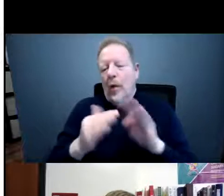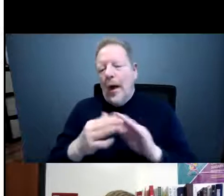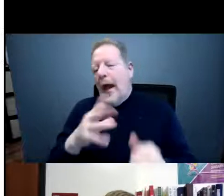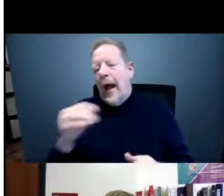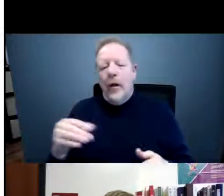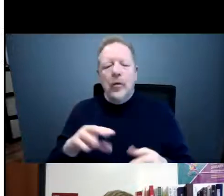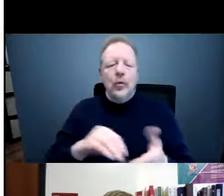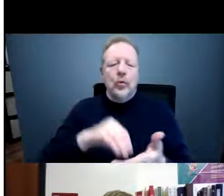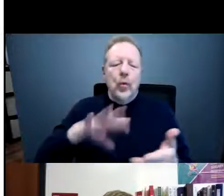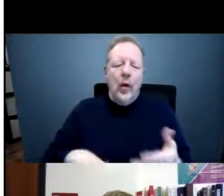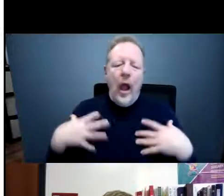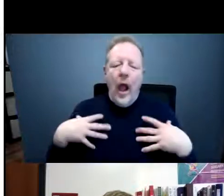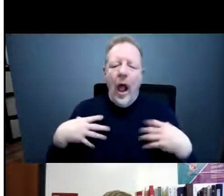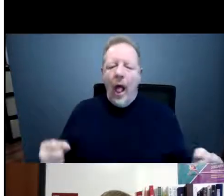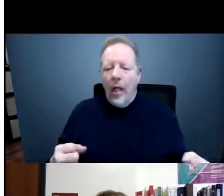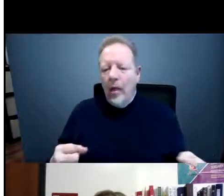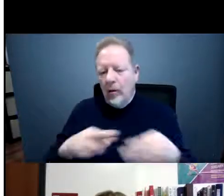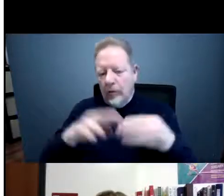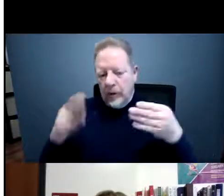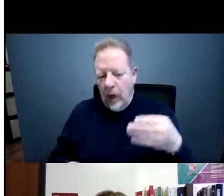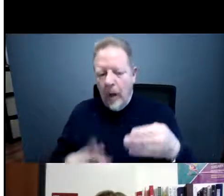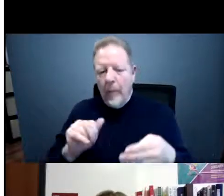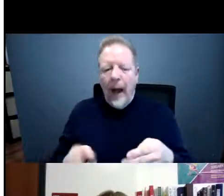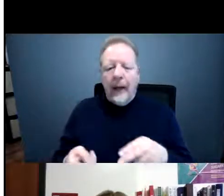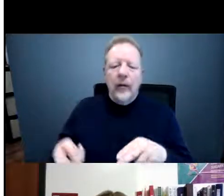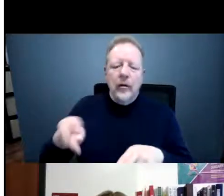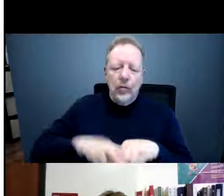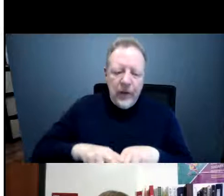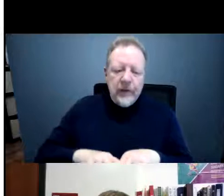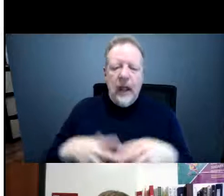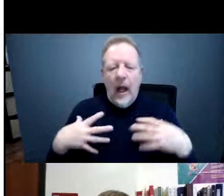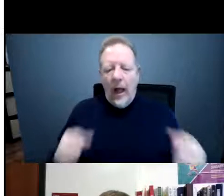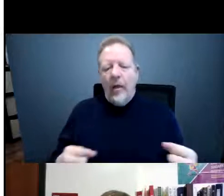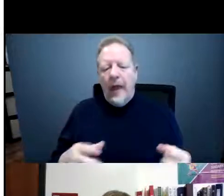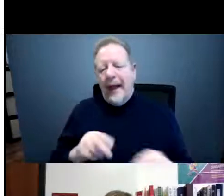by building a culture of health and decreasing barriers to health.